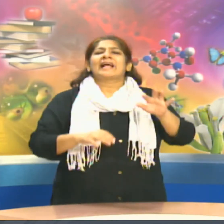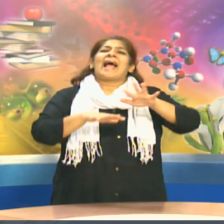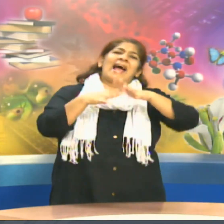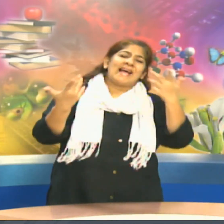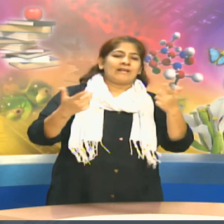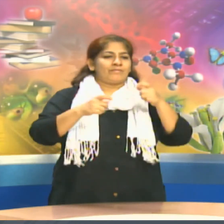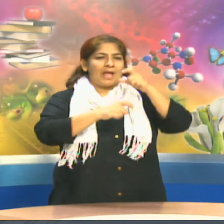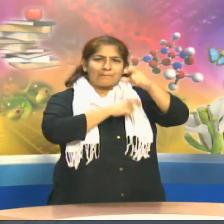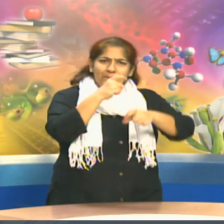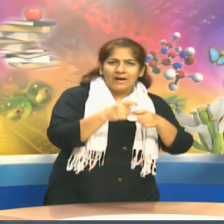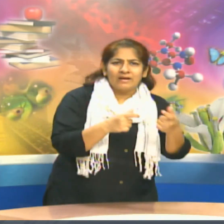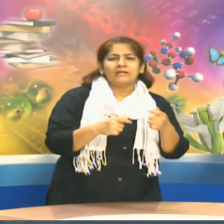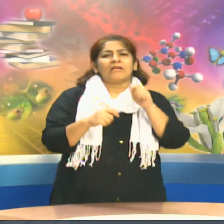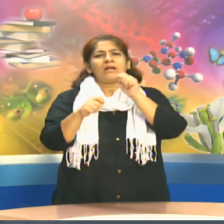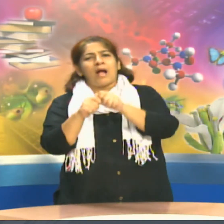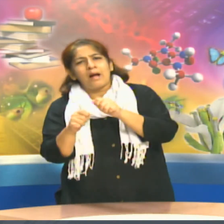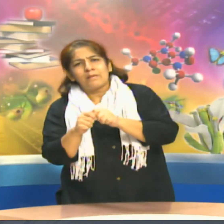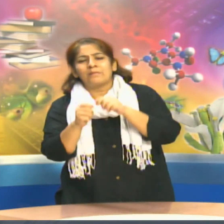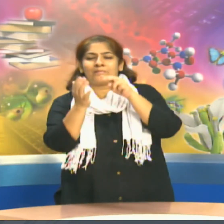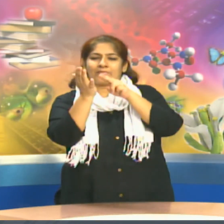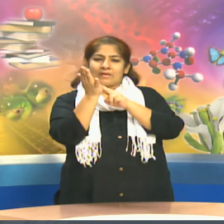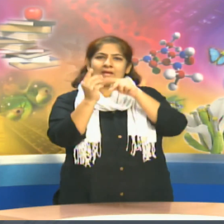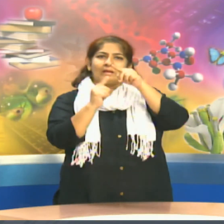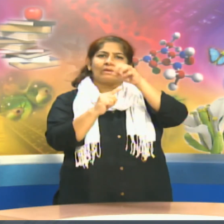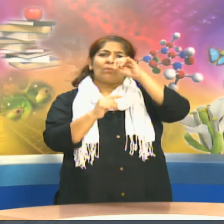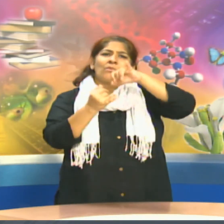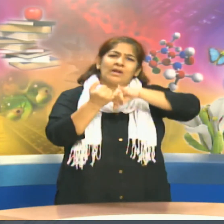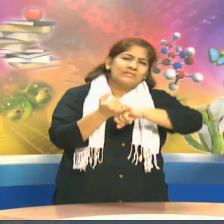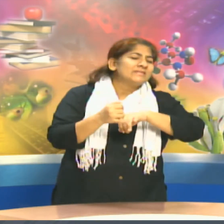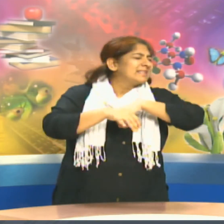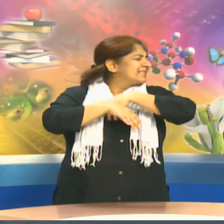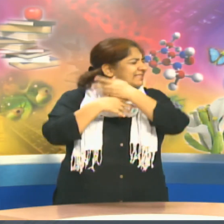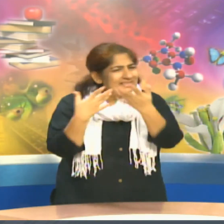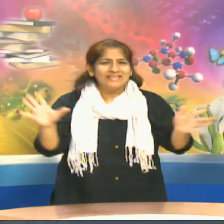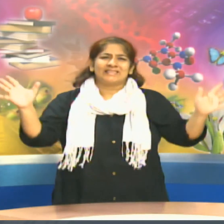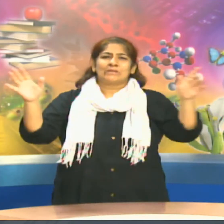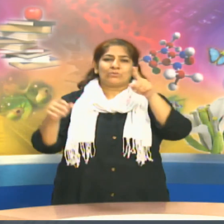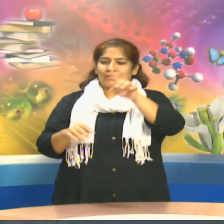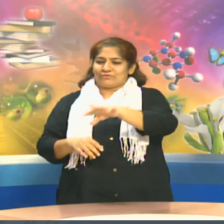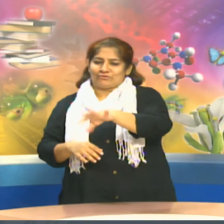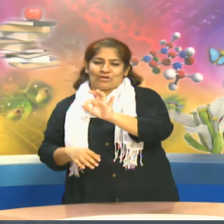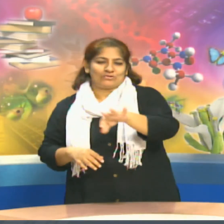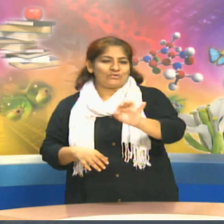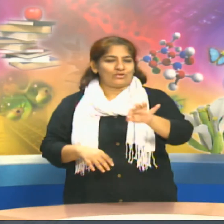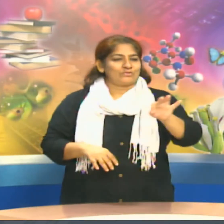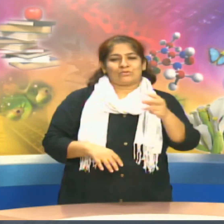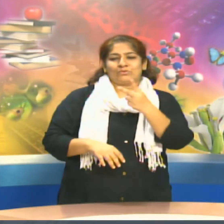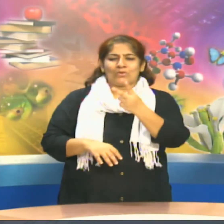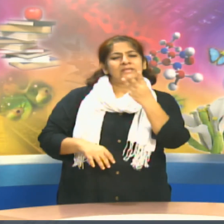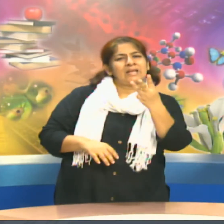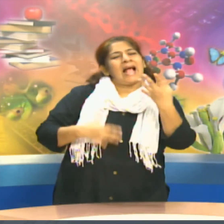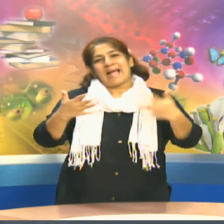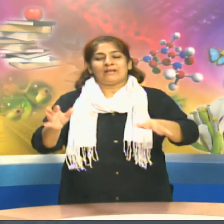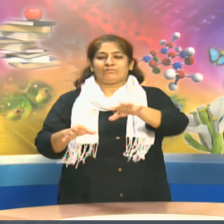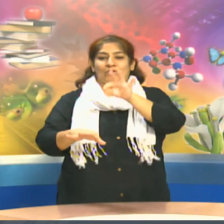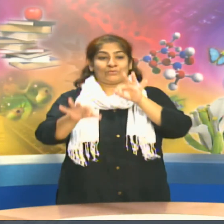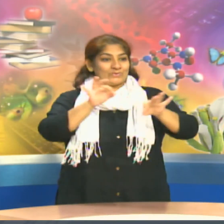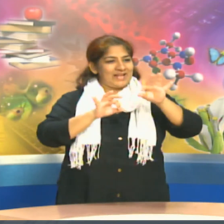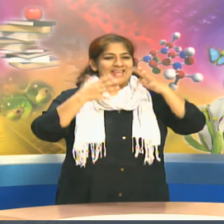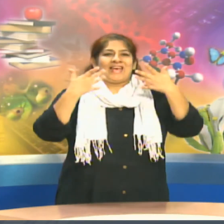which alternative is good for our work. For any work, any kind of work, we have to select the